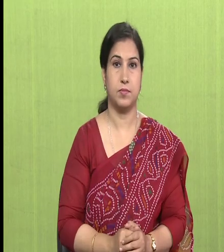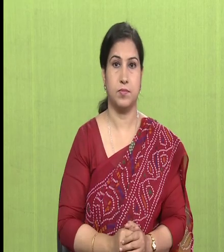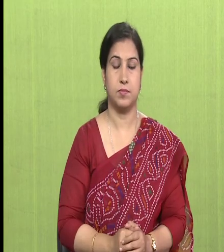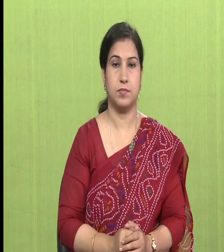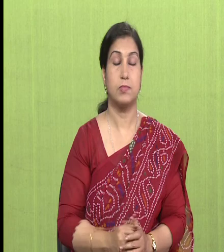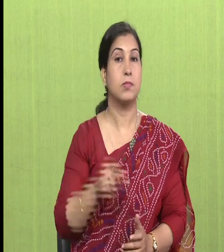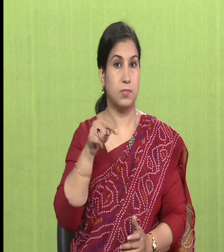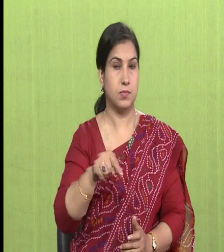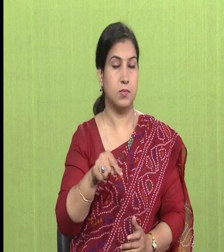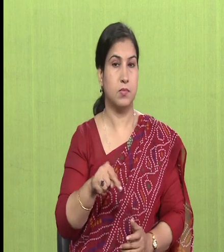This is economics.